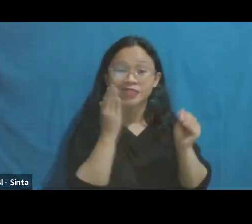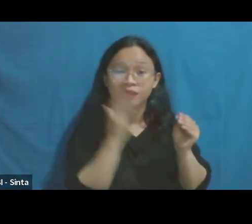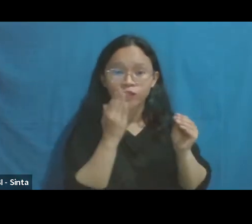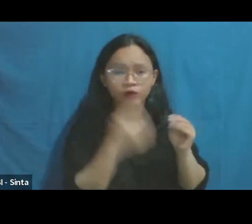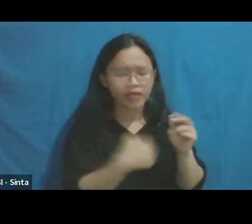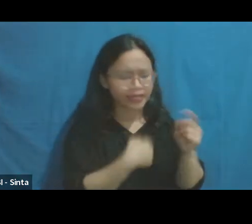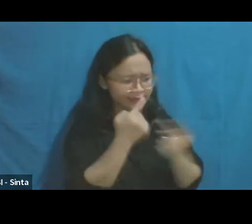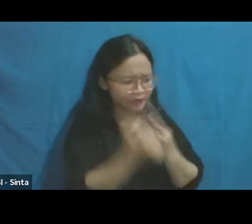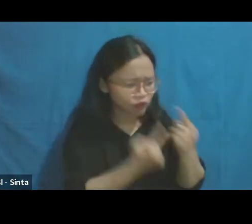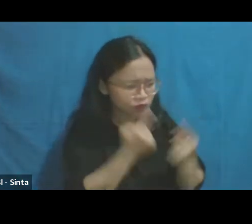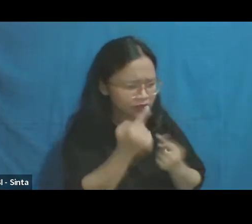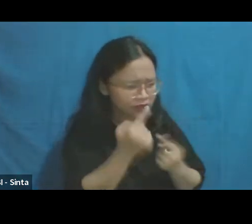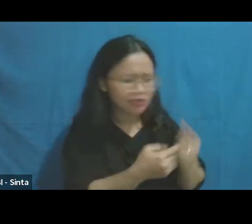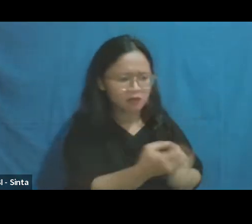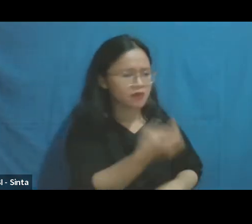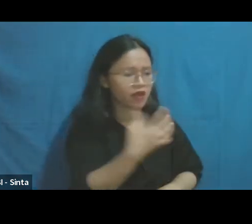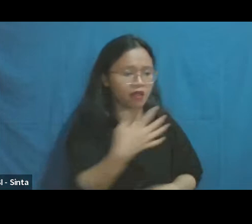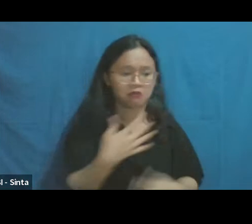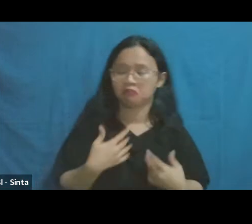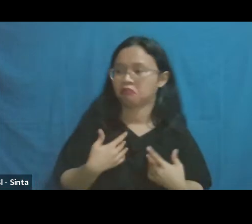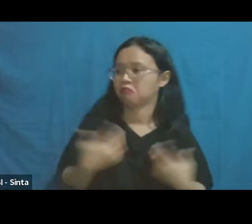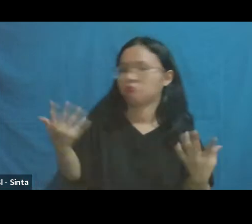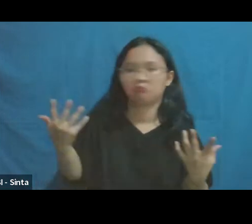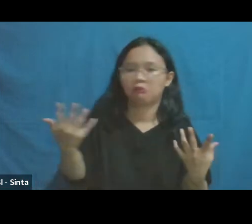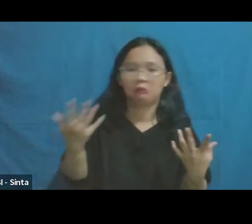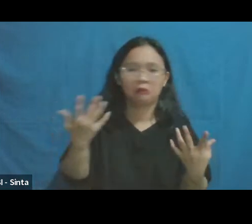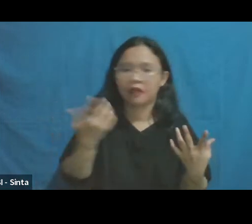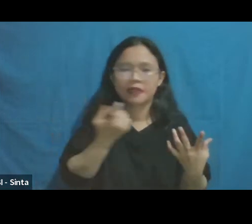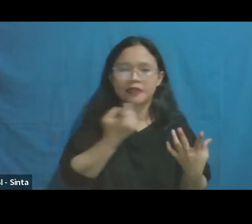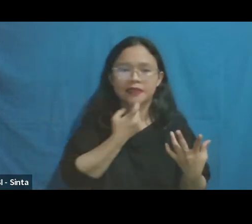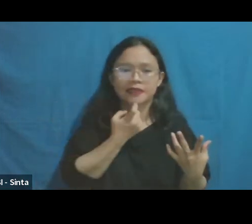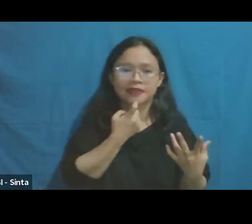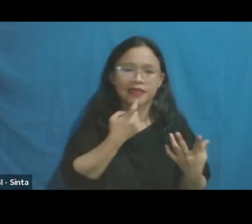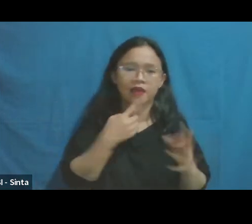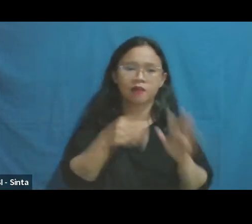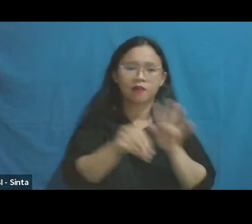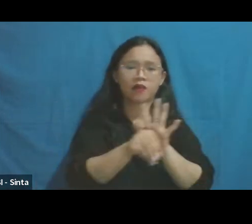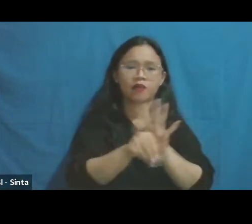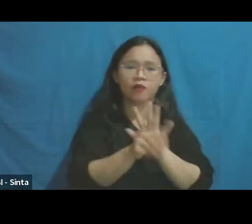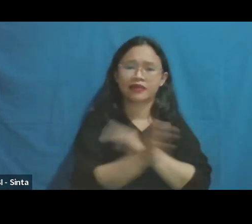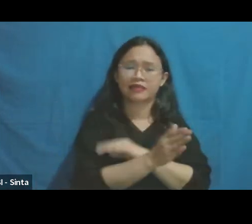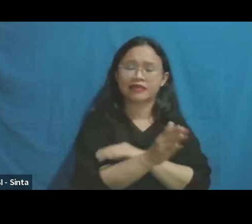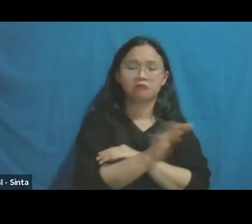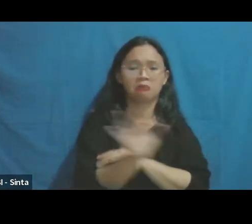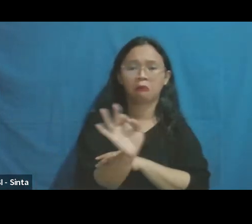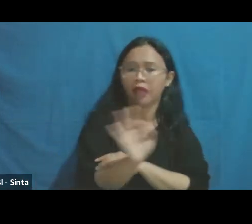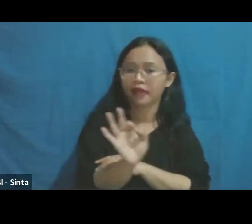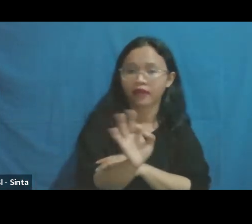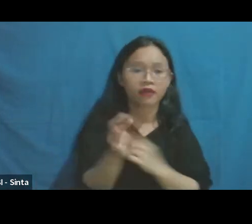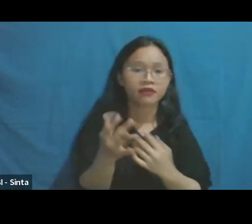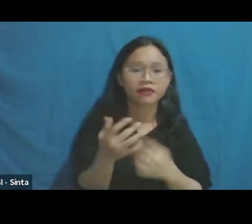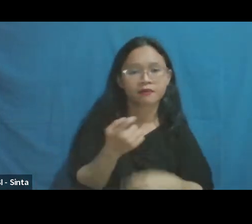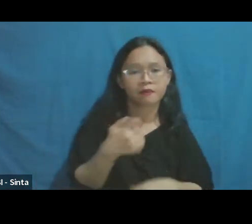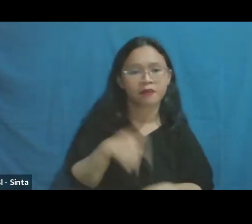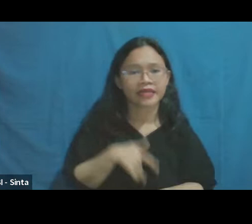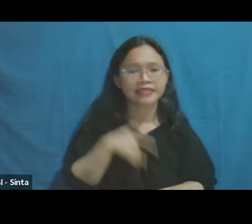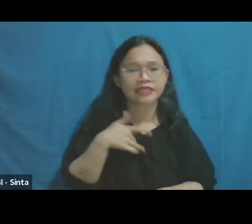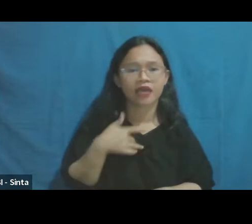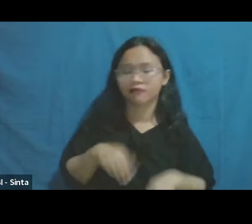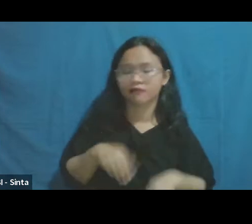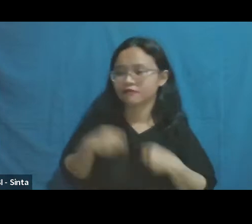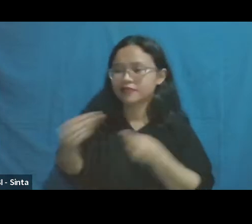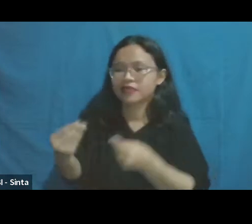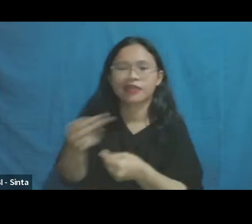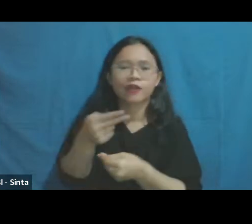they acknowledge there's an identity as a West Papuan, which is very distinct from Indonesia. Well, they